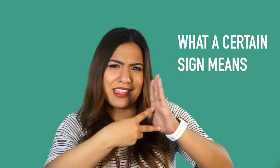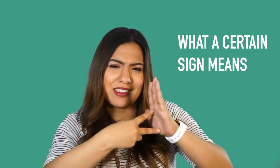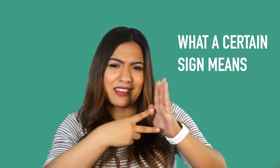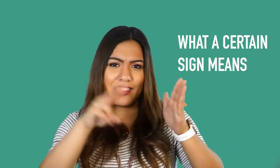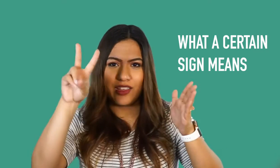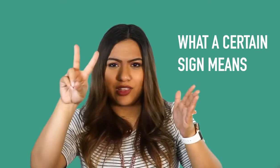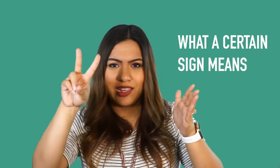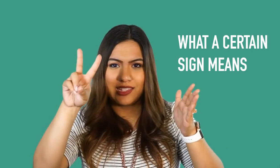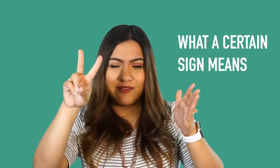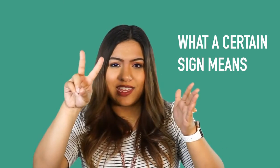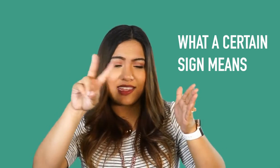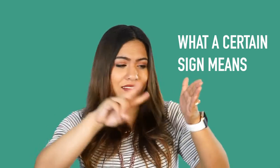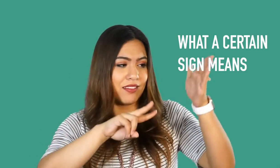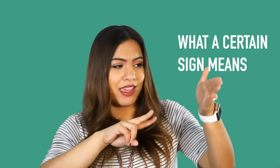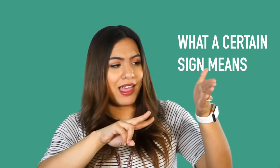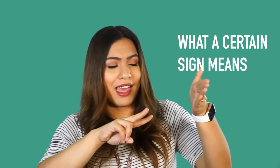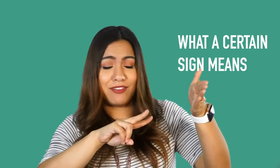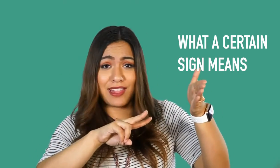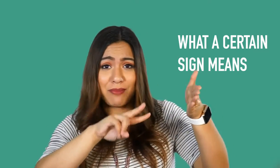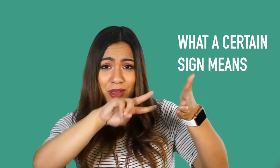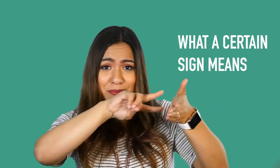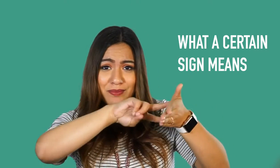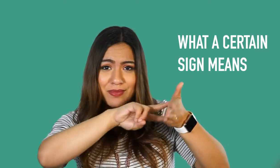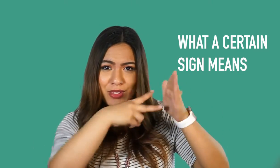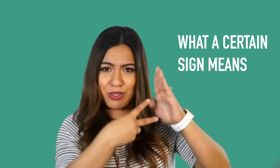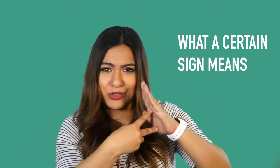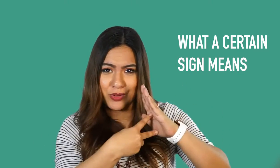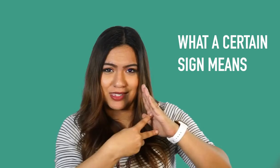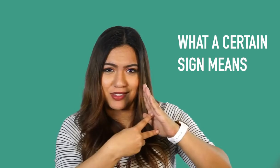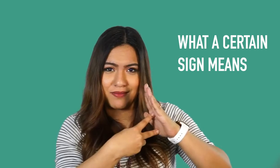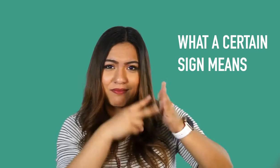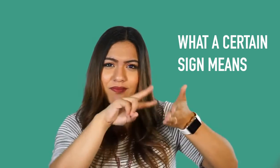Meaning. It's a V and a flat palm twisted.